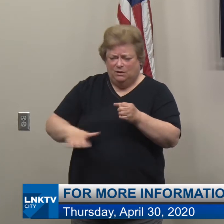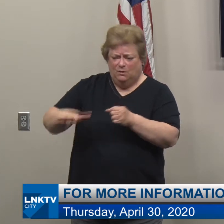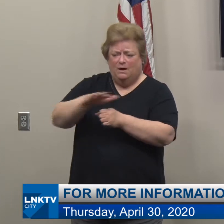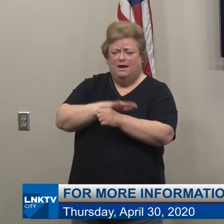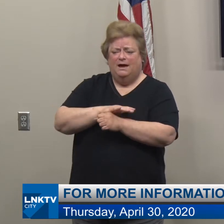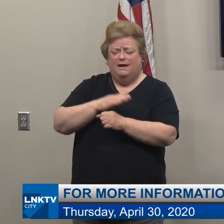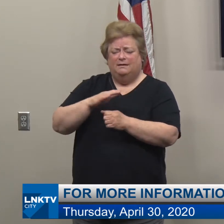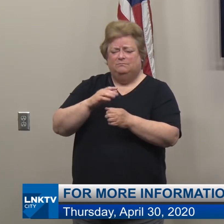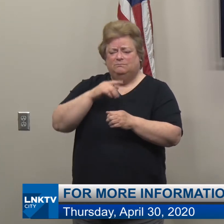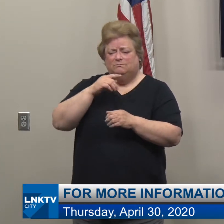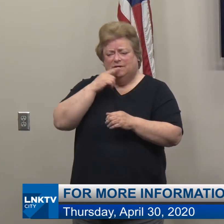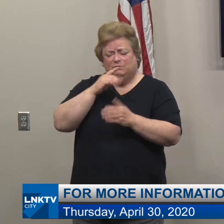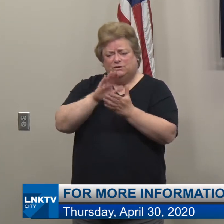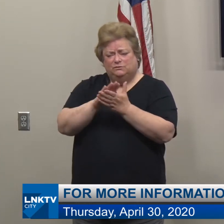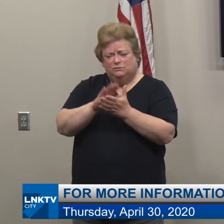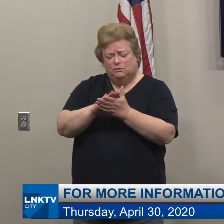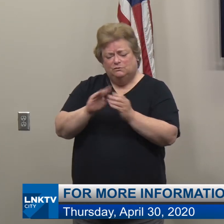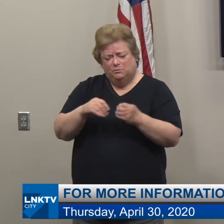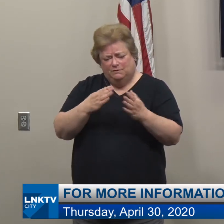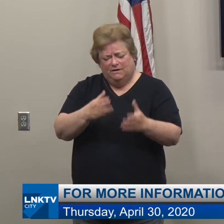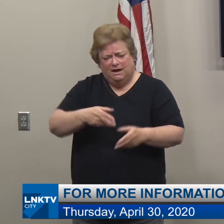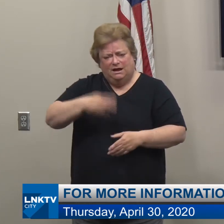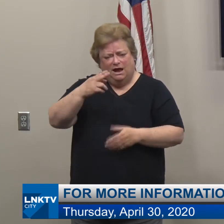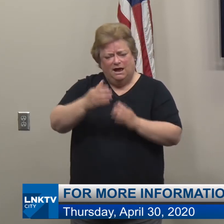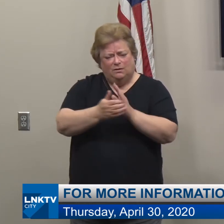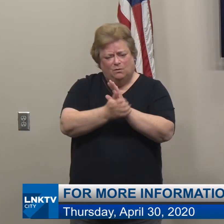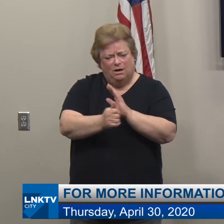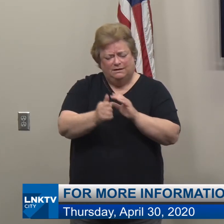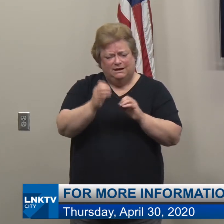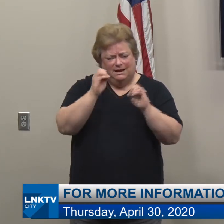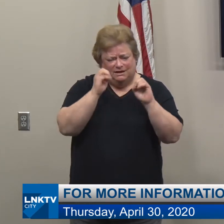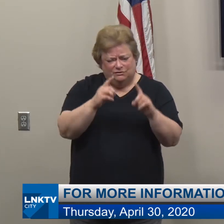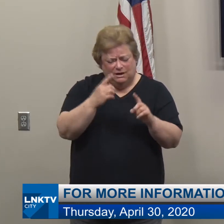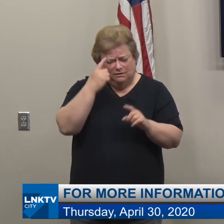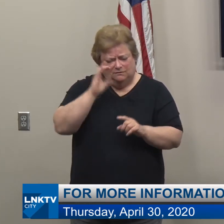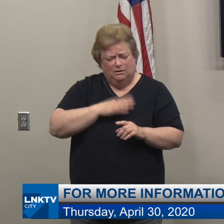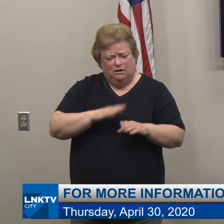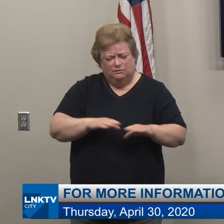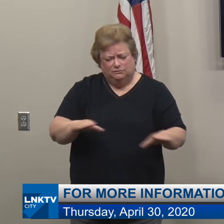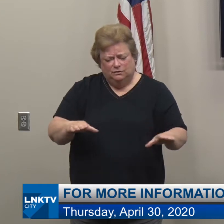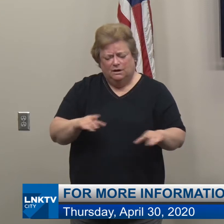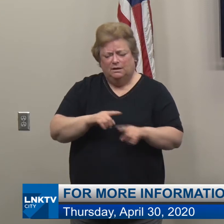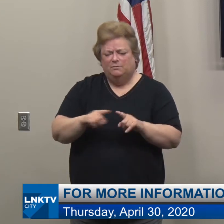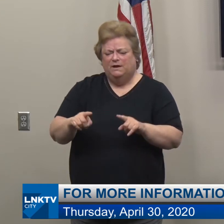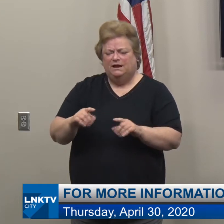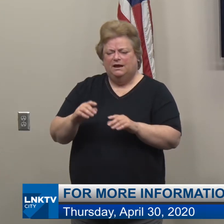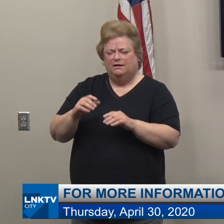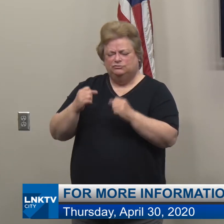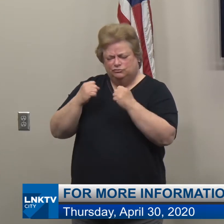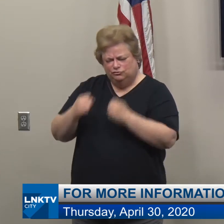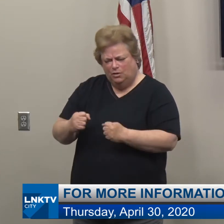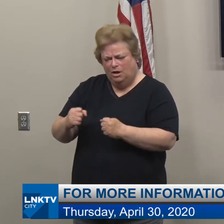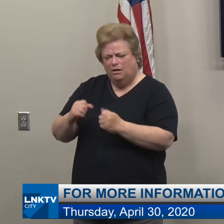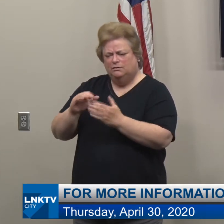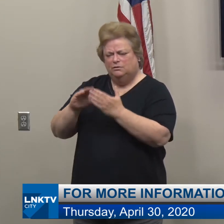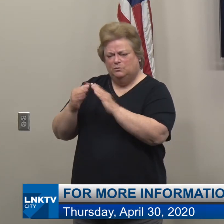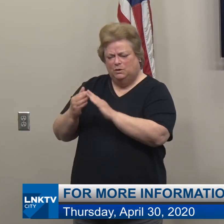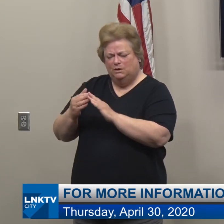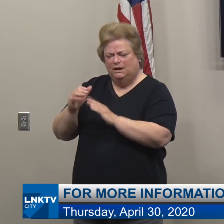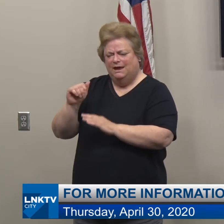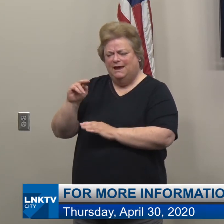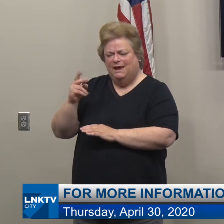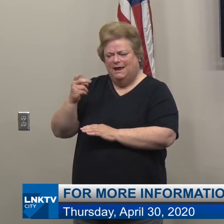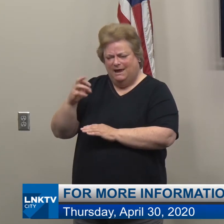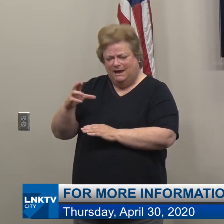only provides a high-quality education to our students, but also serves as a critical community anchor and a critical partner to the city